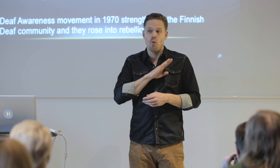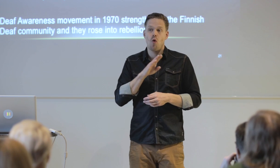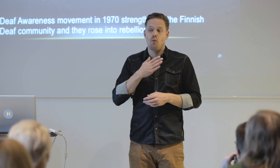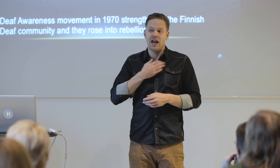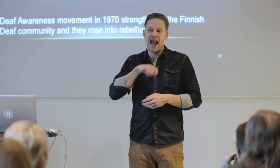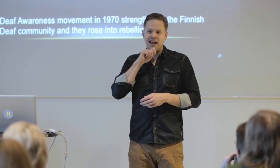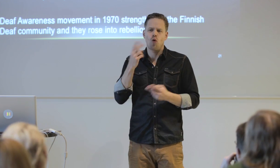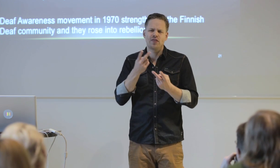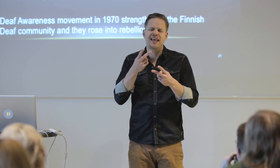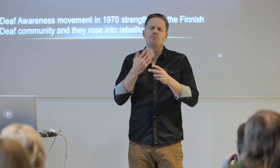can't do it.